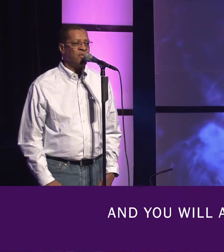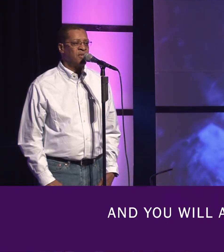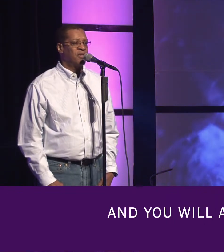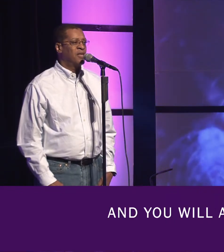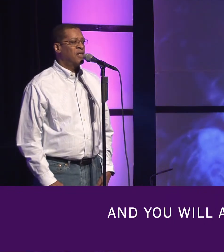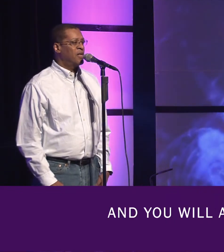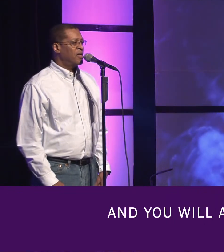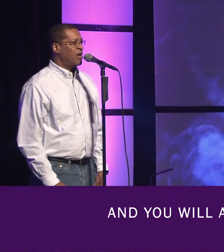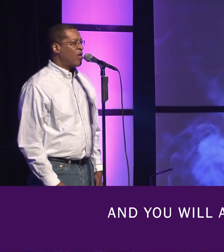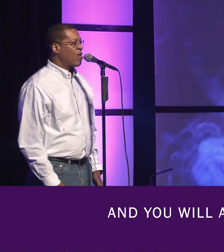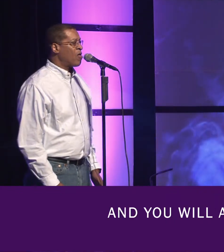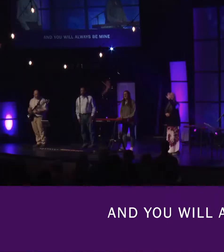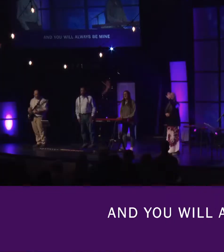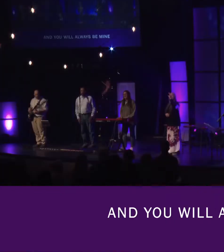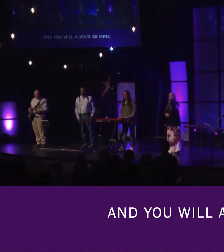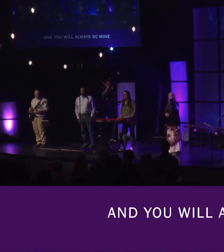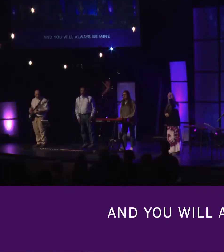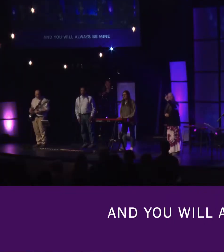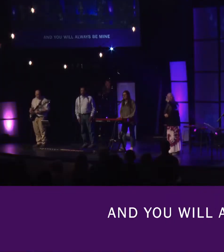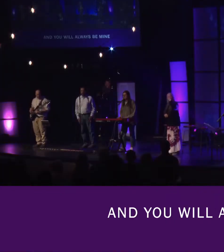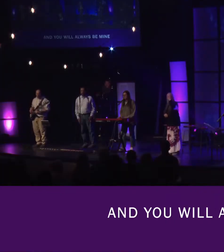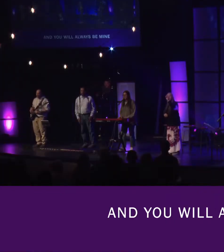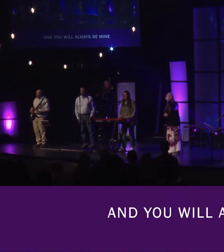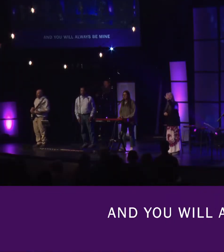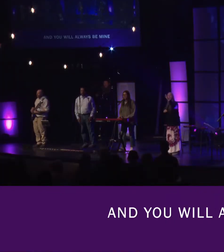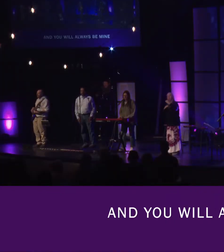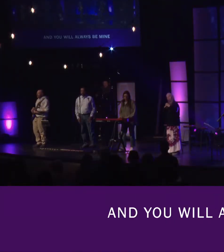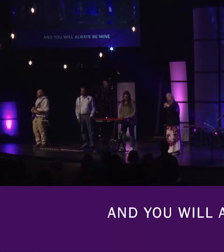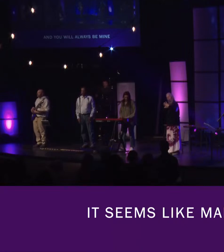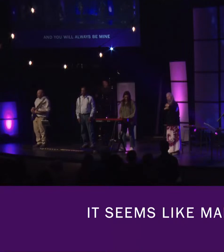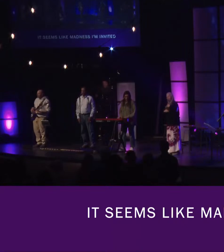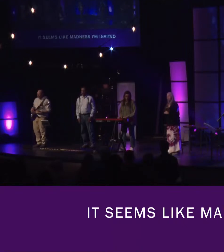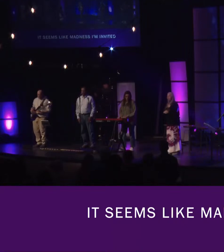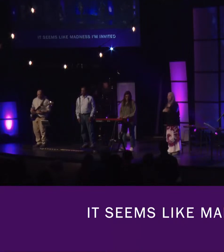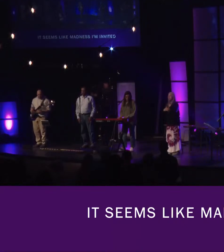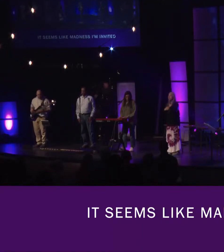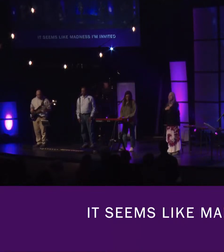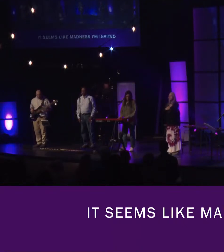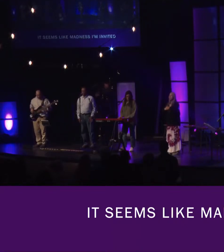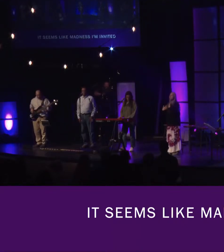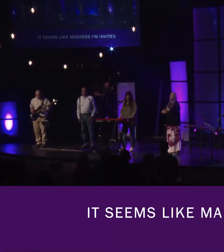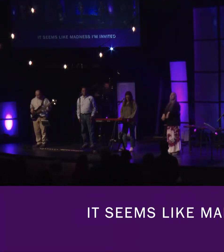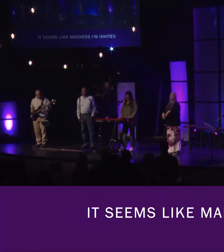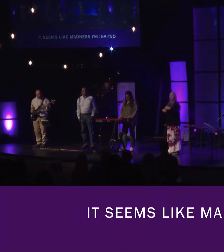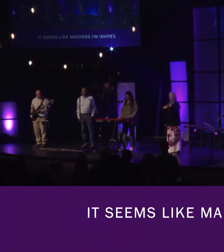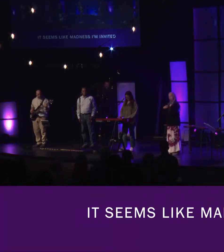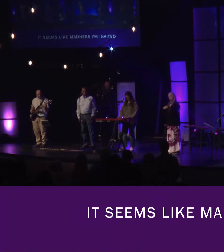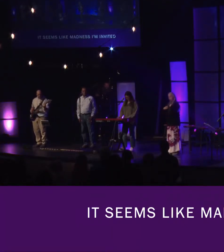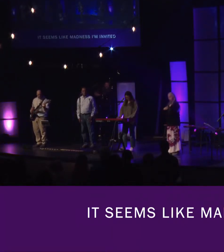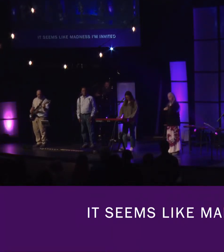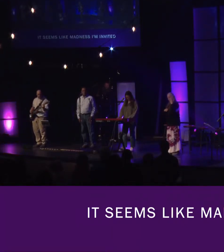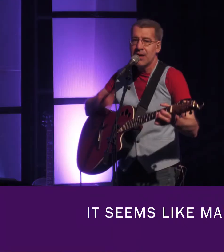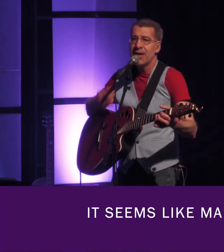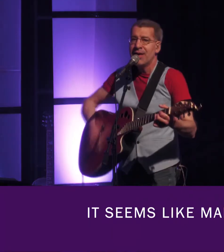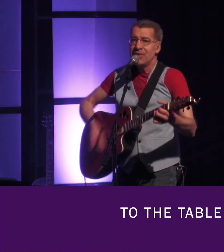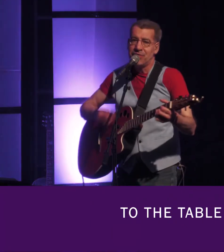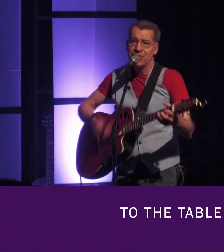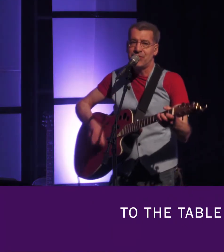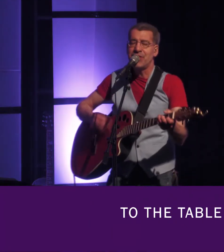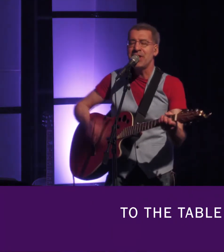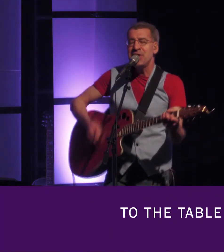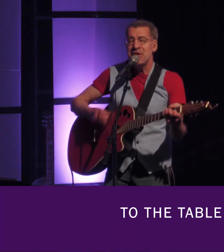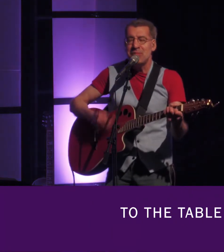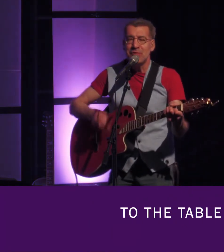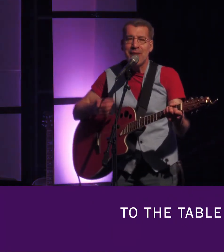yours, and you will always be mine. Like madness, I'm invited to